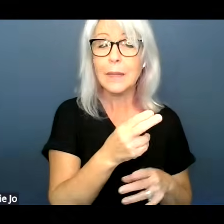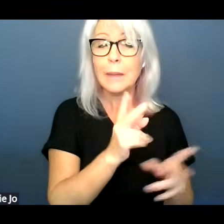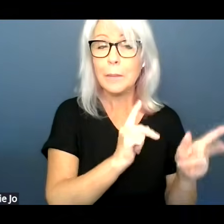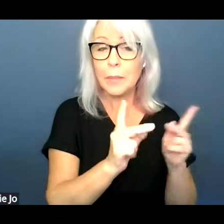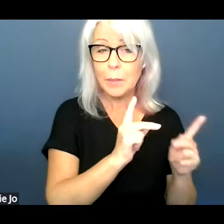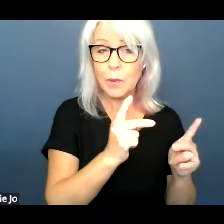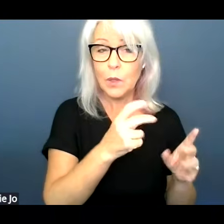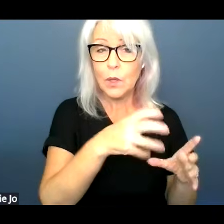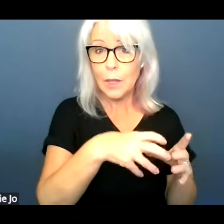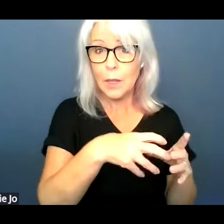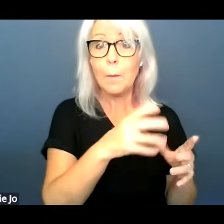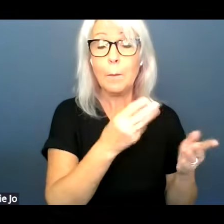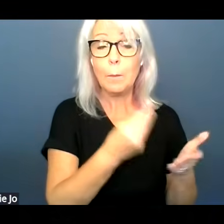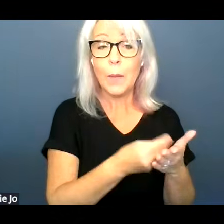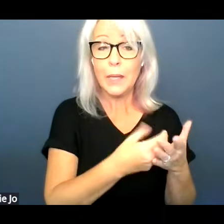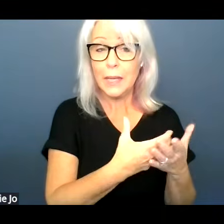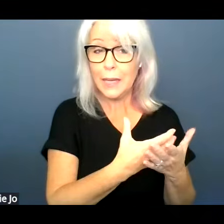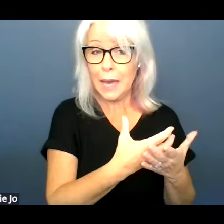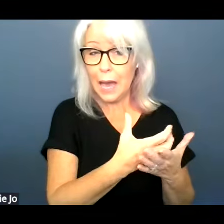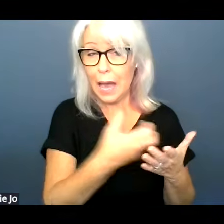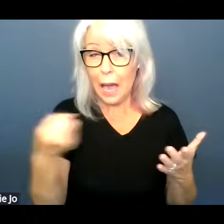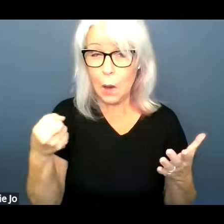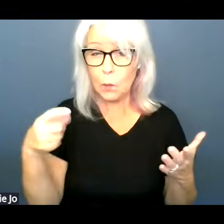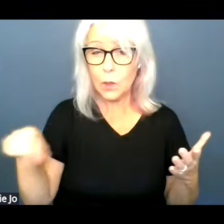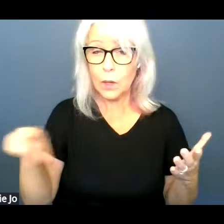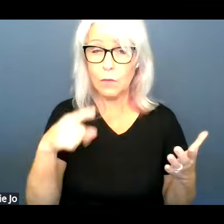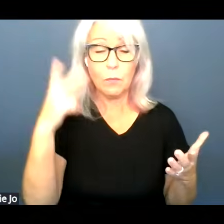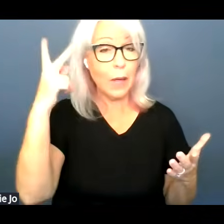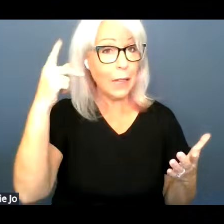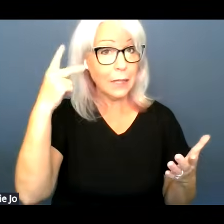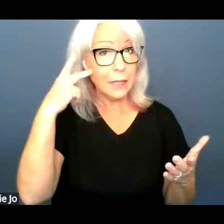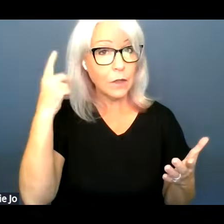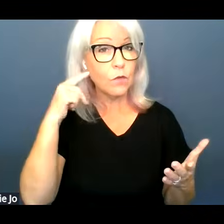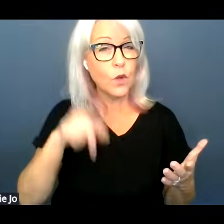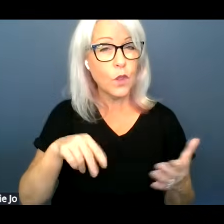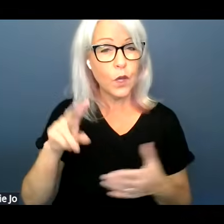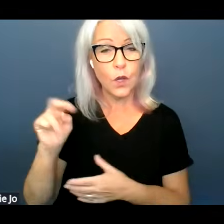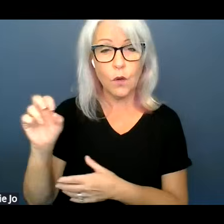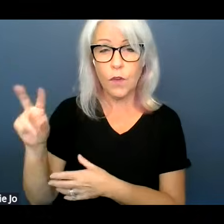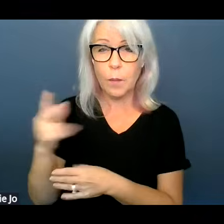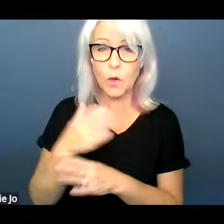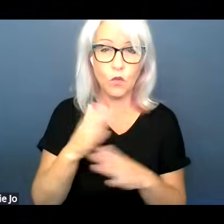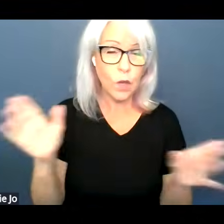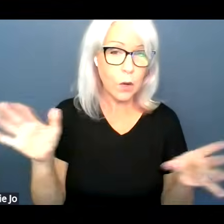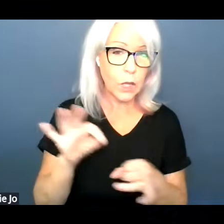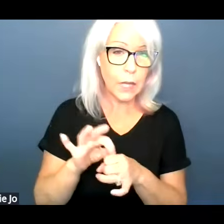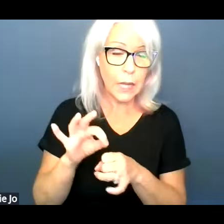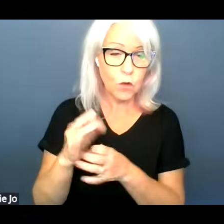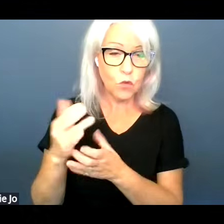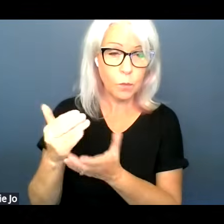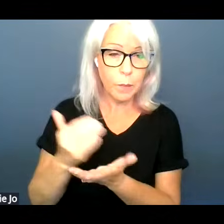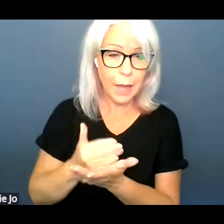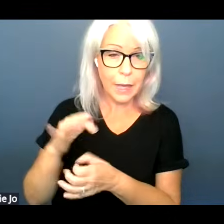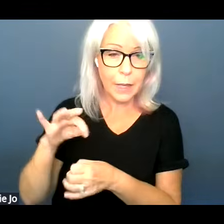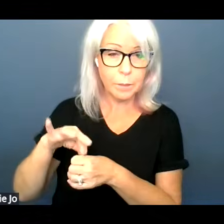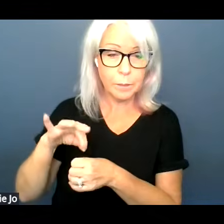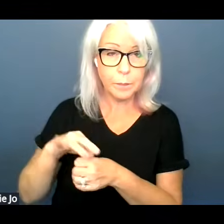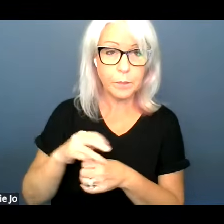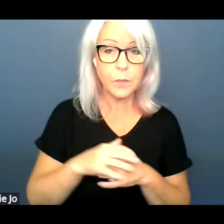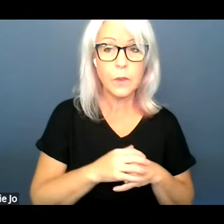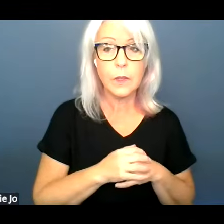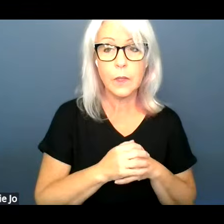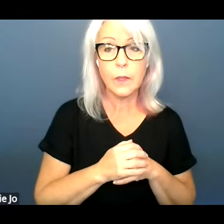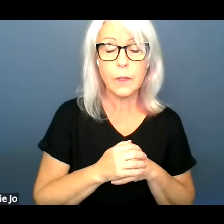initiative proposal on the November general election ballot. As has already been discussed a bit, and certainly as you know, but maybe